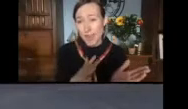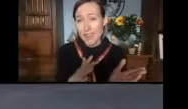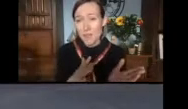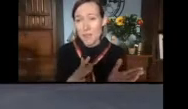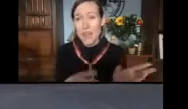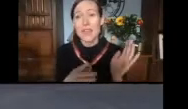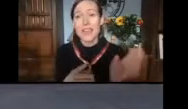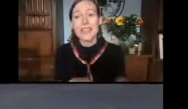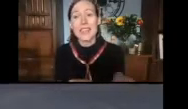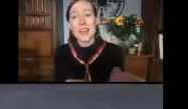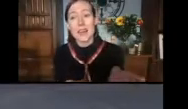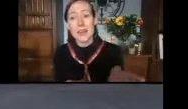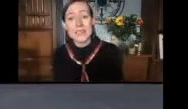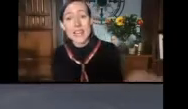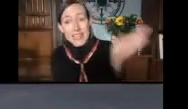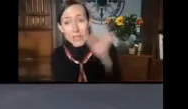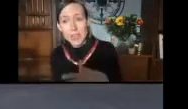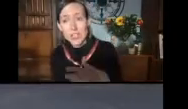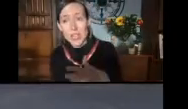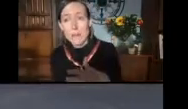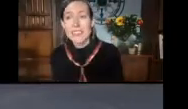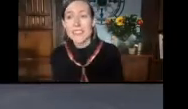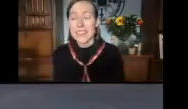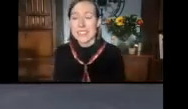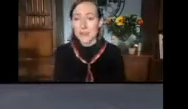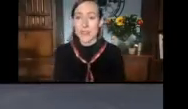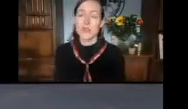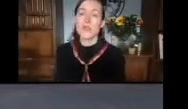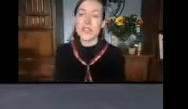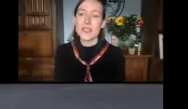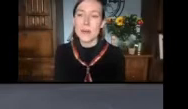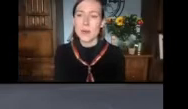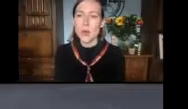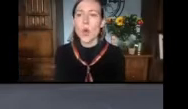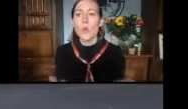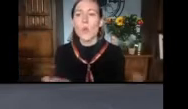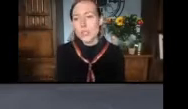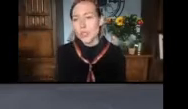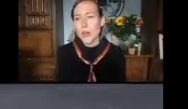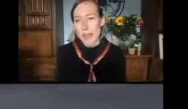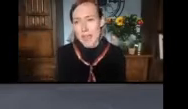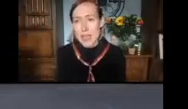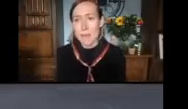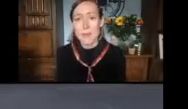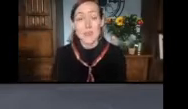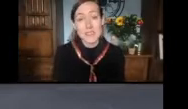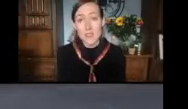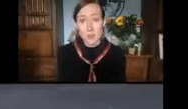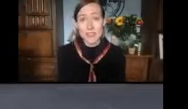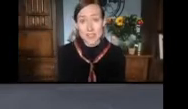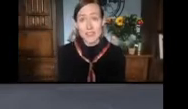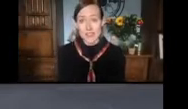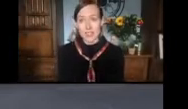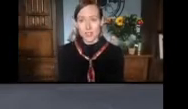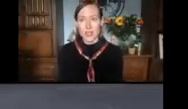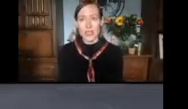way, but in sign language, I might say it different. For example, what is your name? That's how I would say